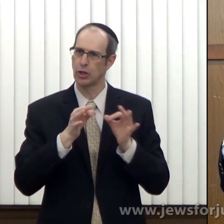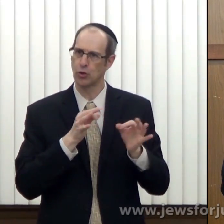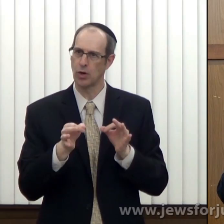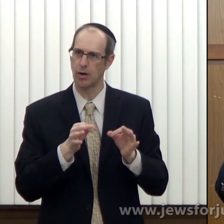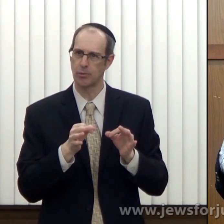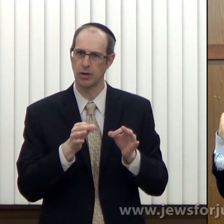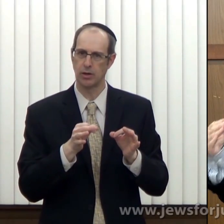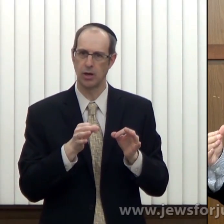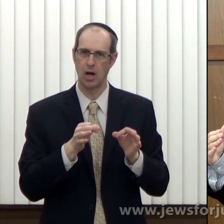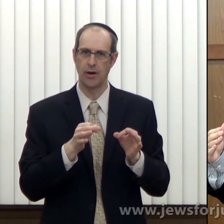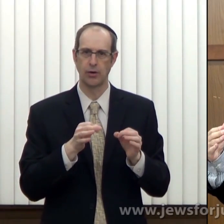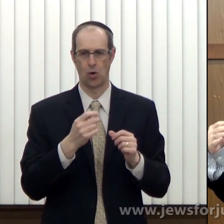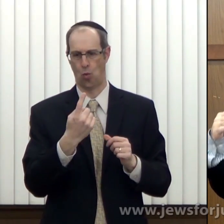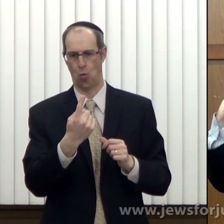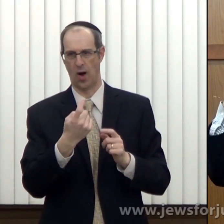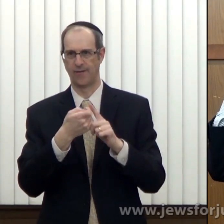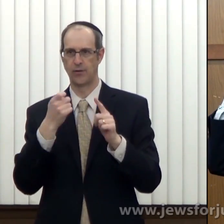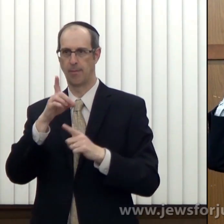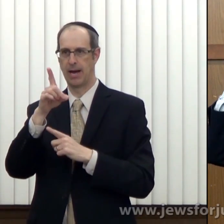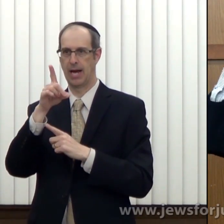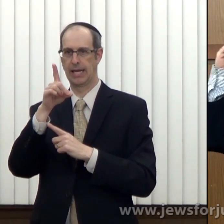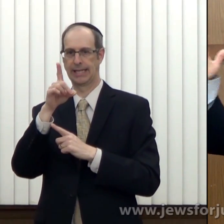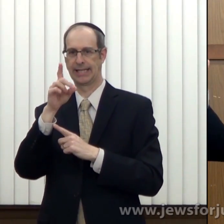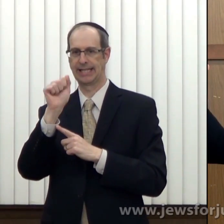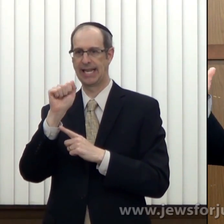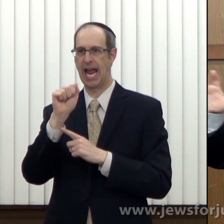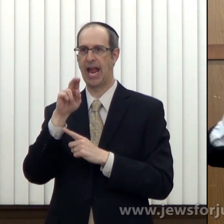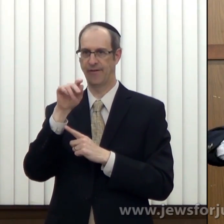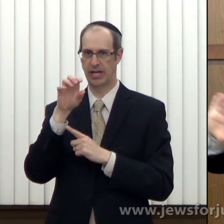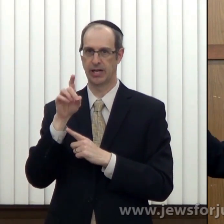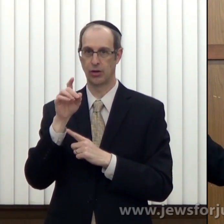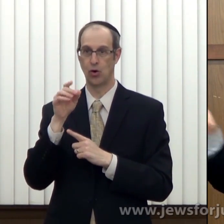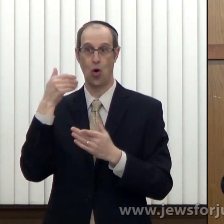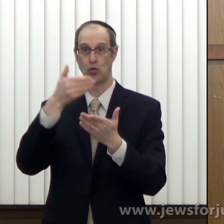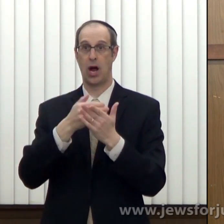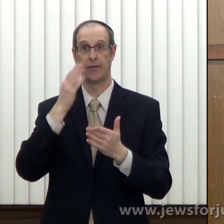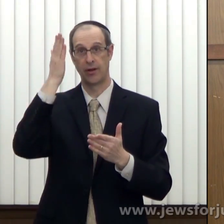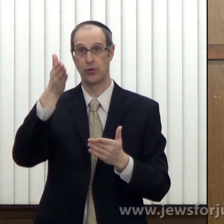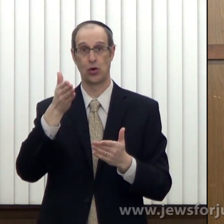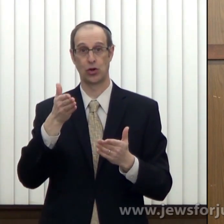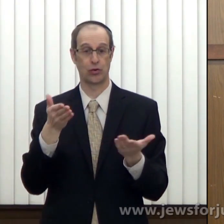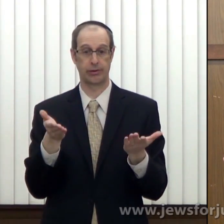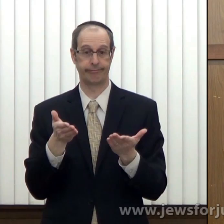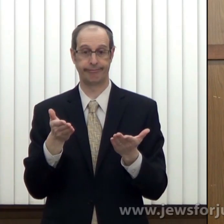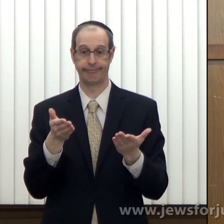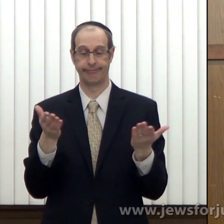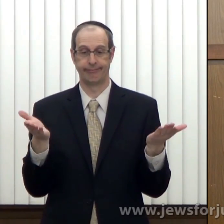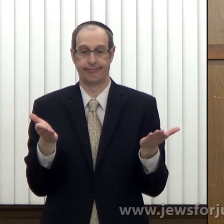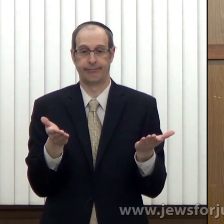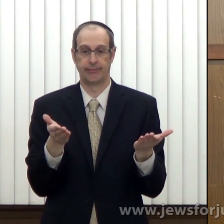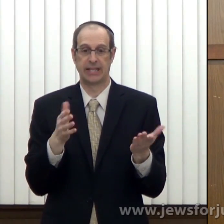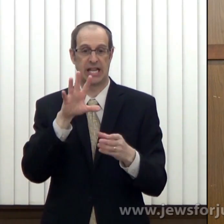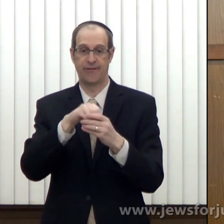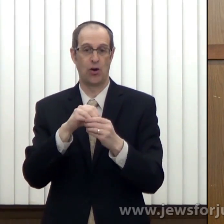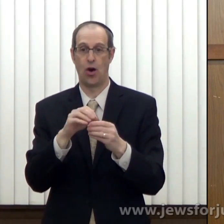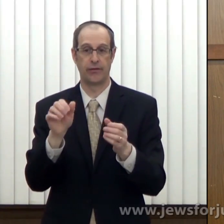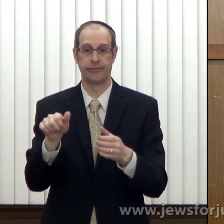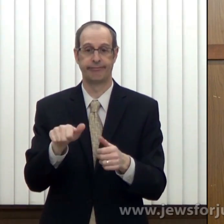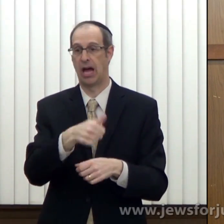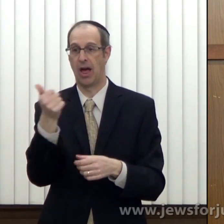a descendant of David who will come in the future and do anything else. Now, why is this